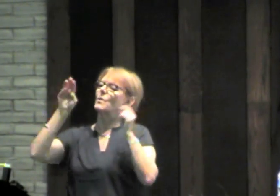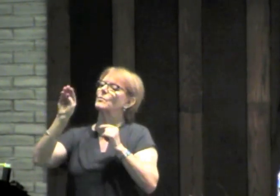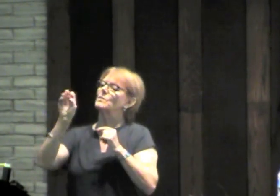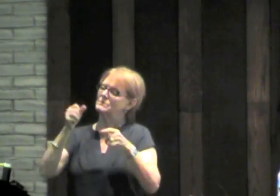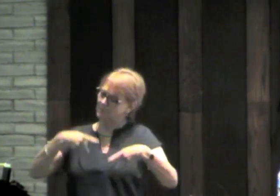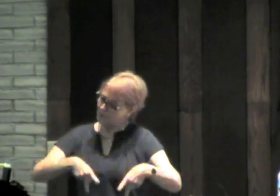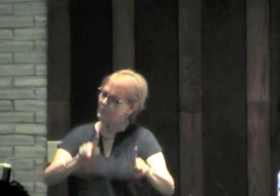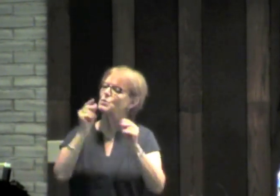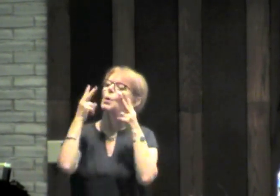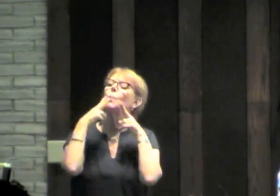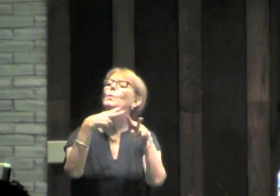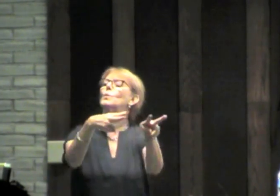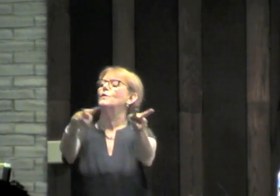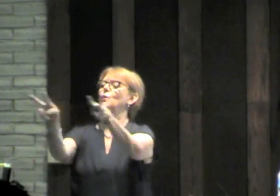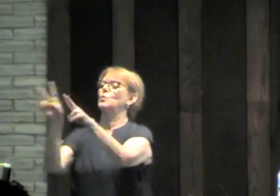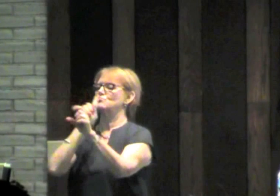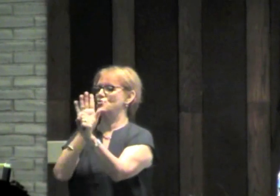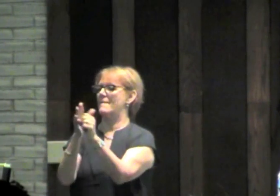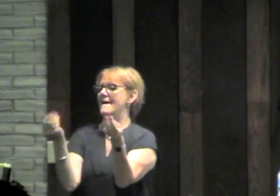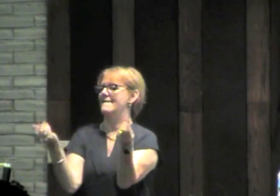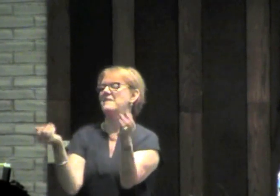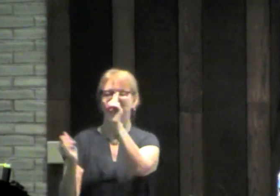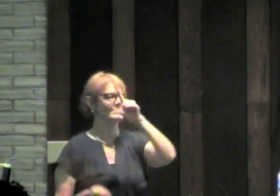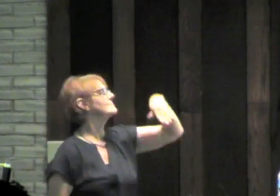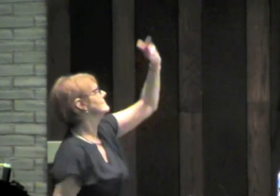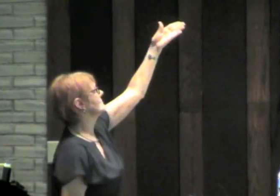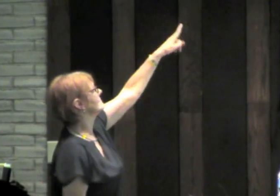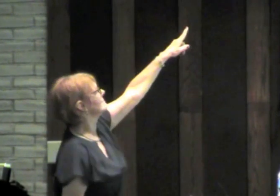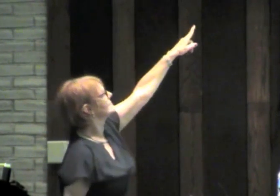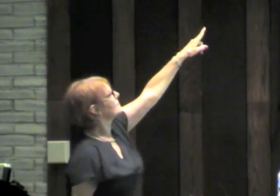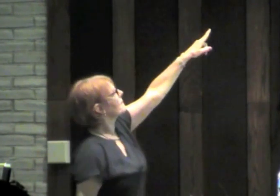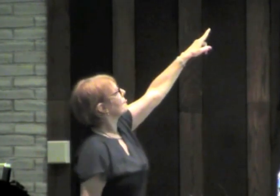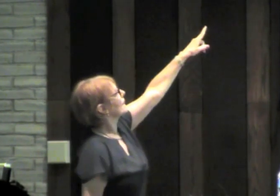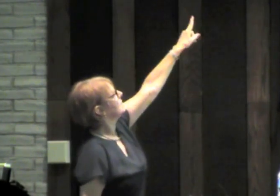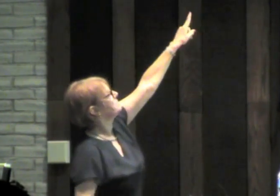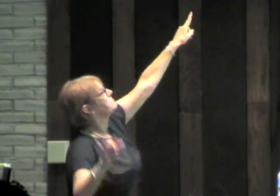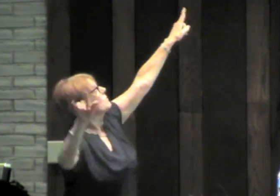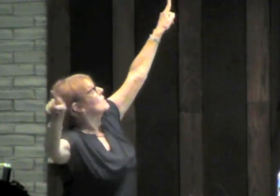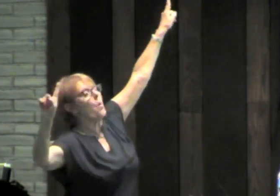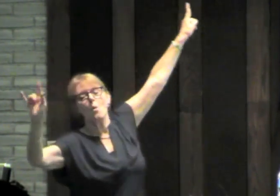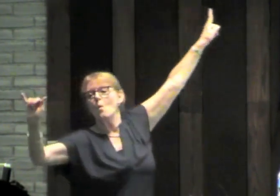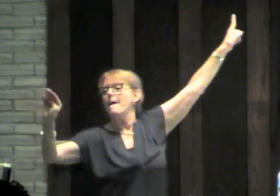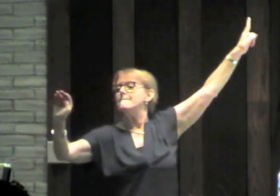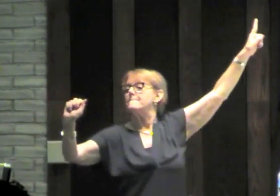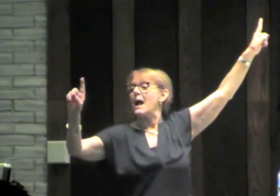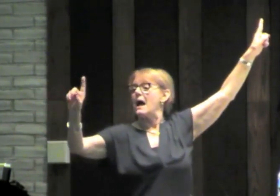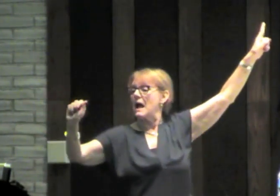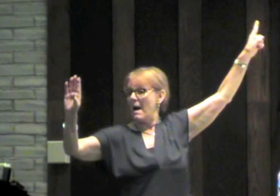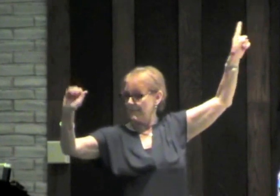had led the people, and where God had led Moses and allowed him to see the promised land. This is